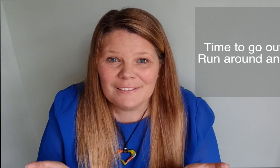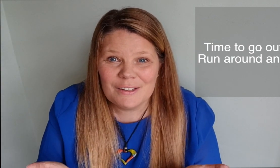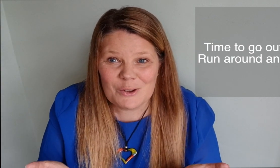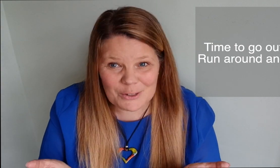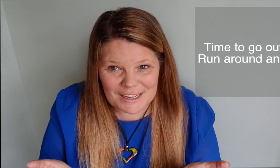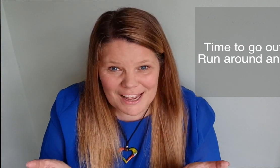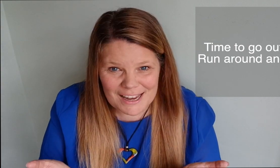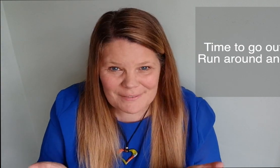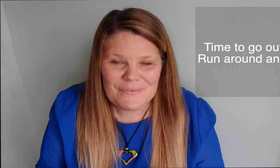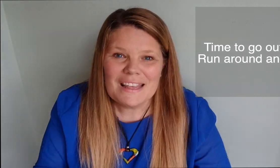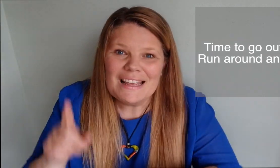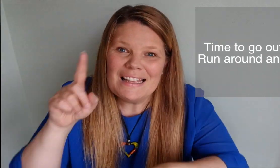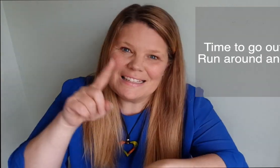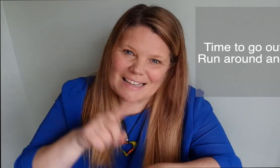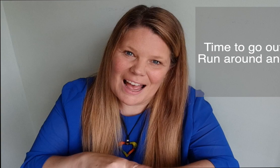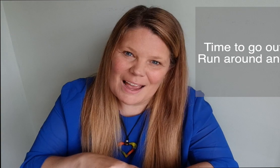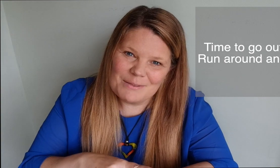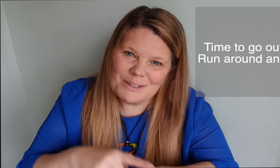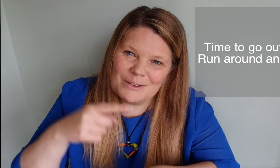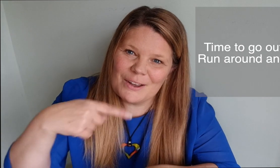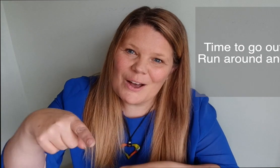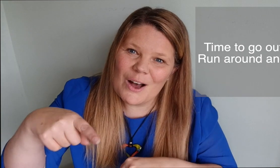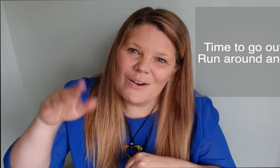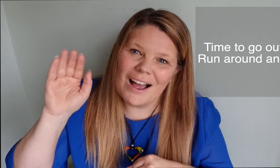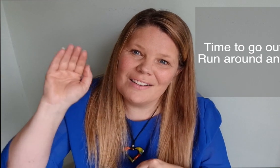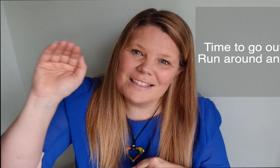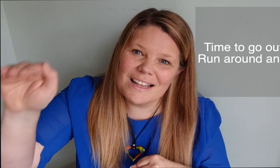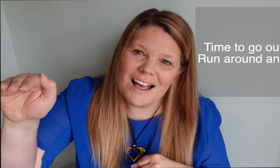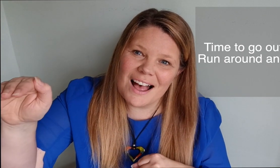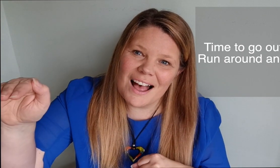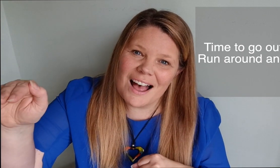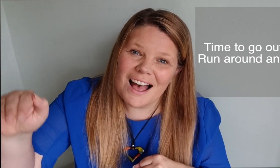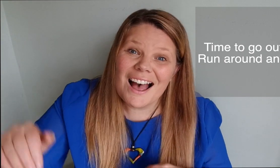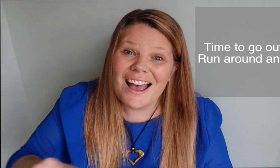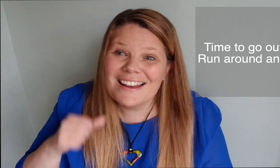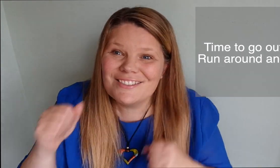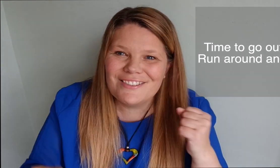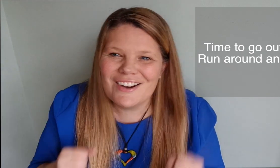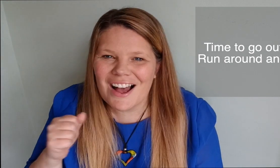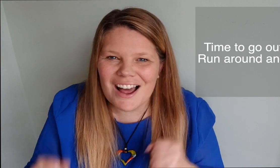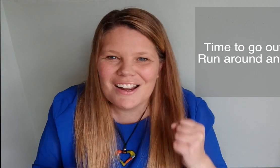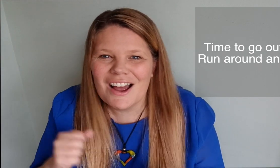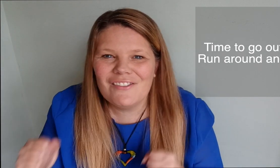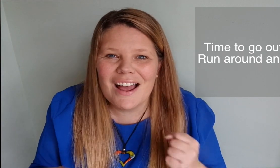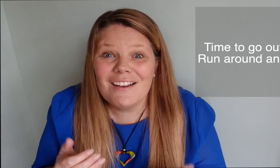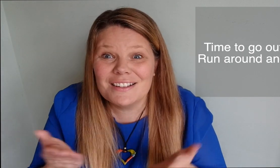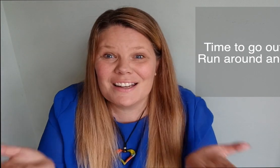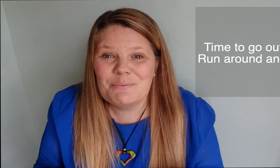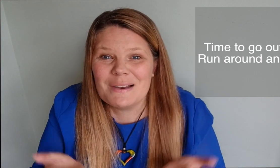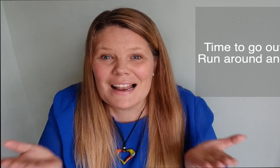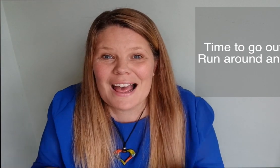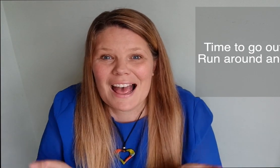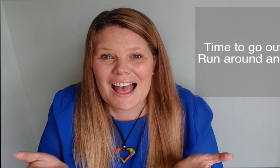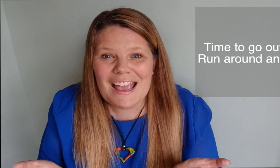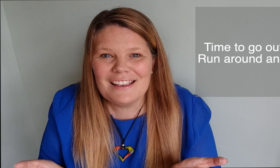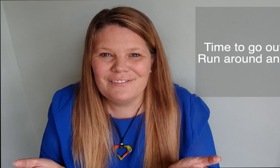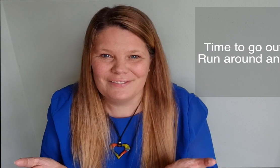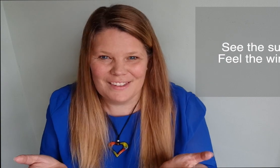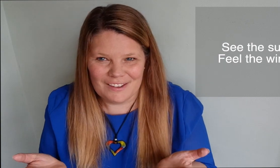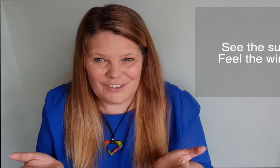Your turn. Time to go outside, run around and play. You got